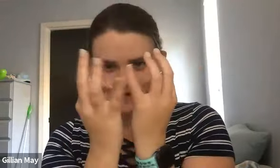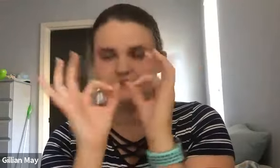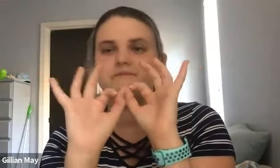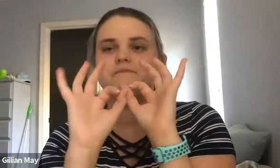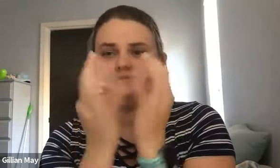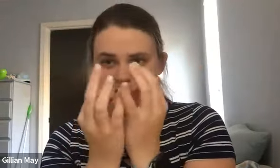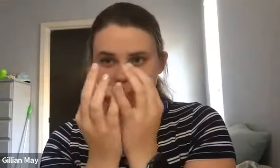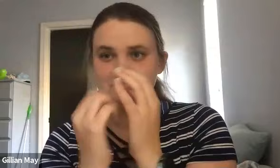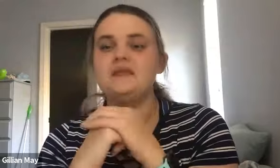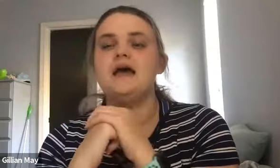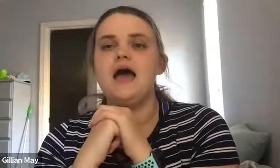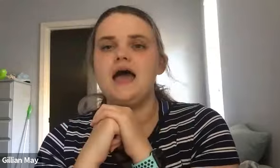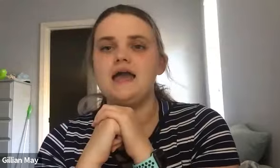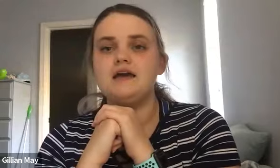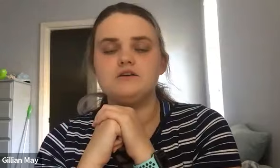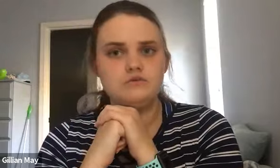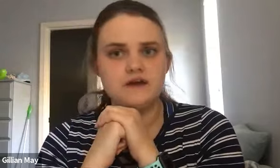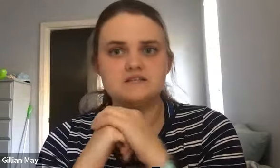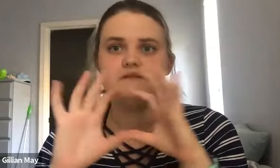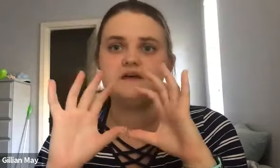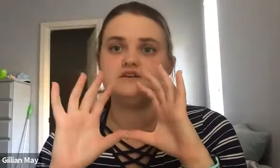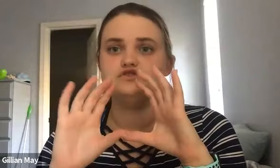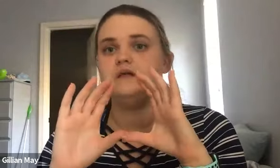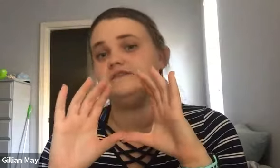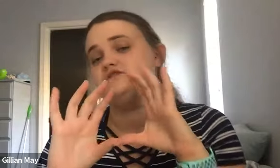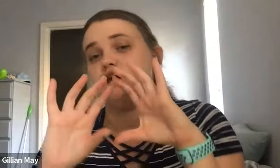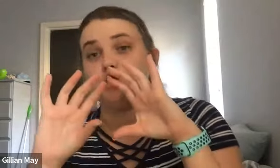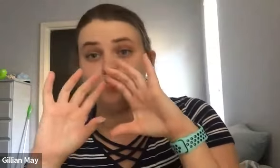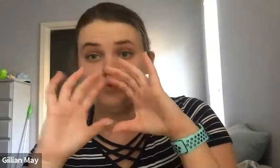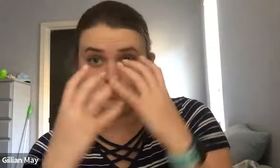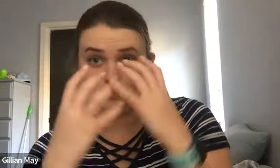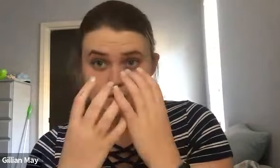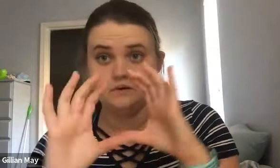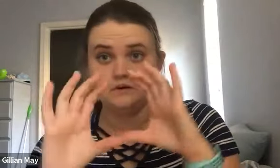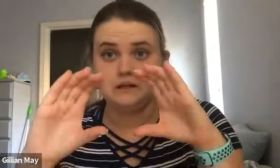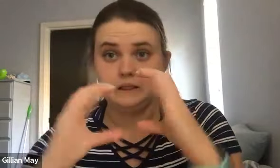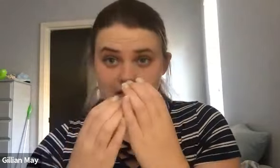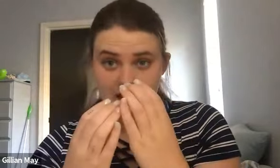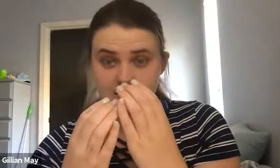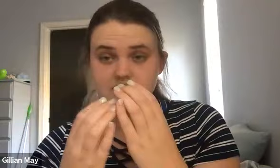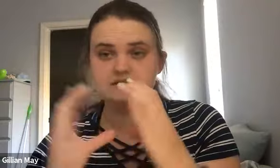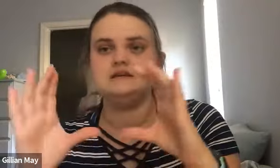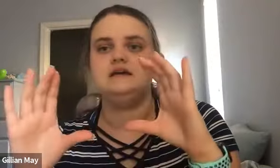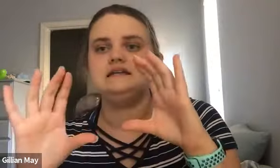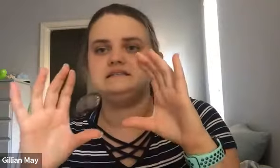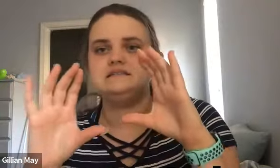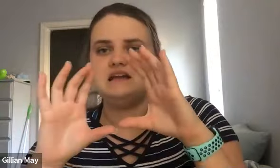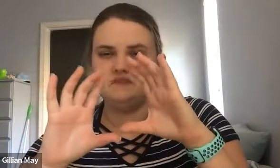family, family. And a cool fact about that is also like if you're saying group, class, it's the same thing,